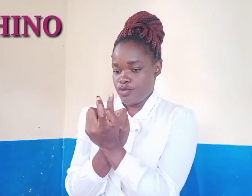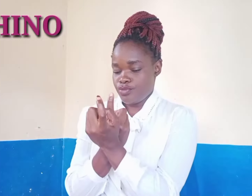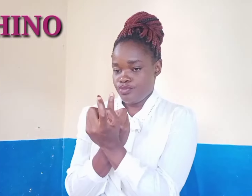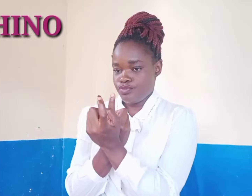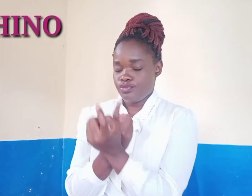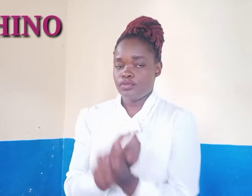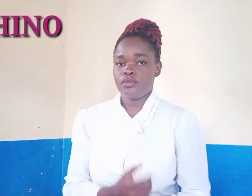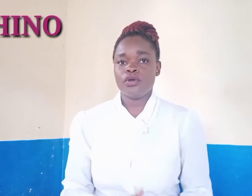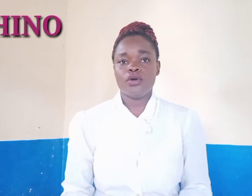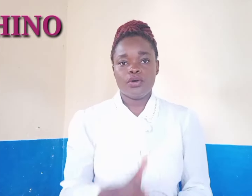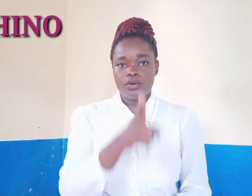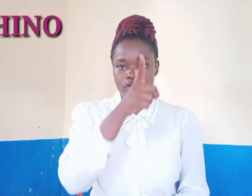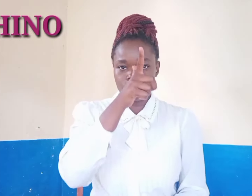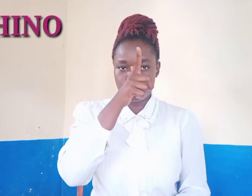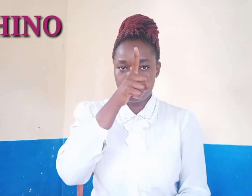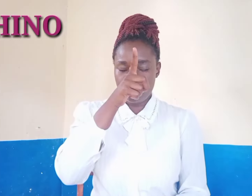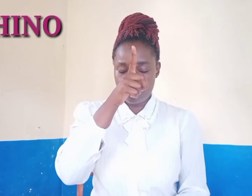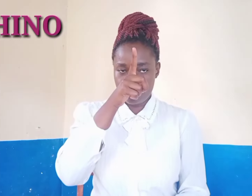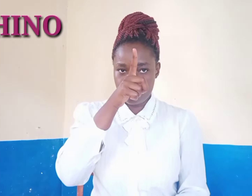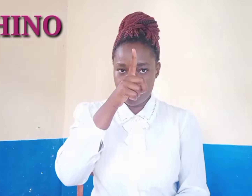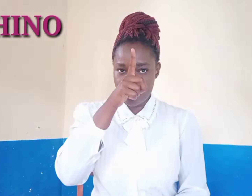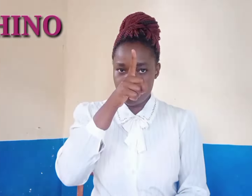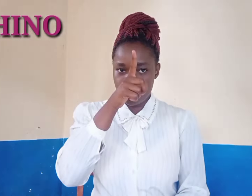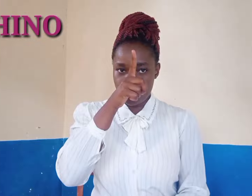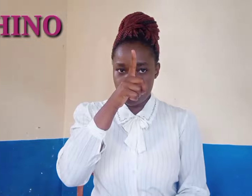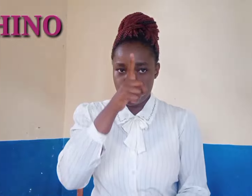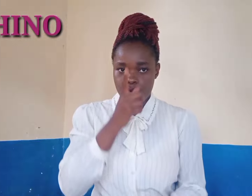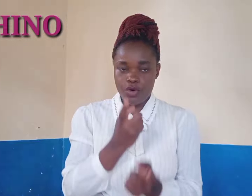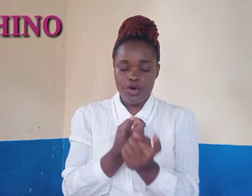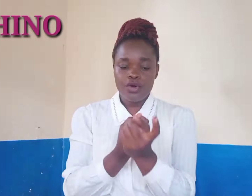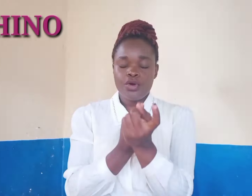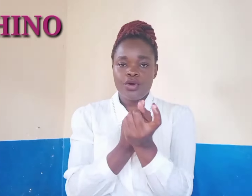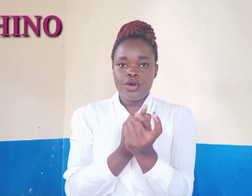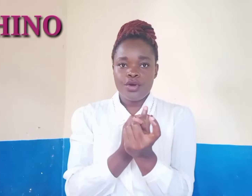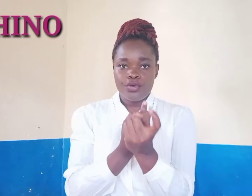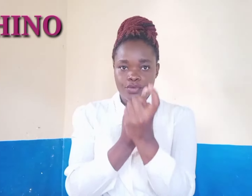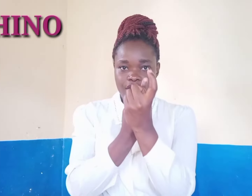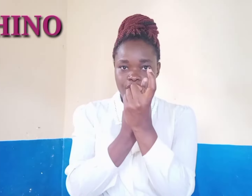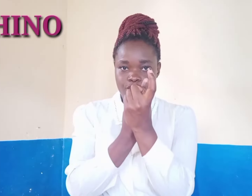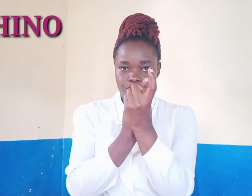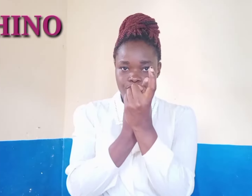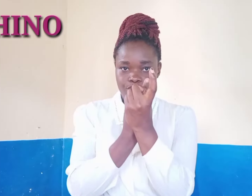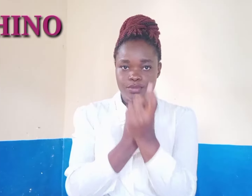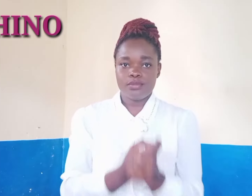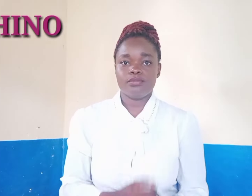rhino. So, rhino or rhino.